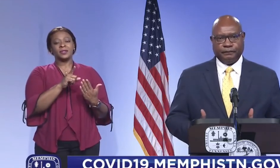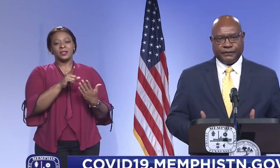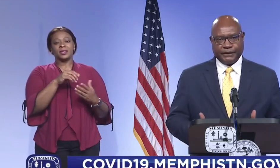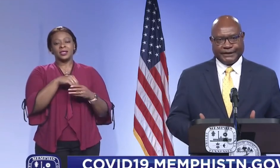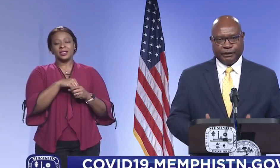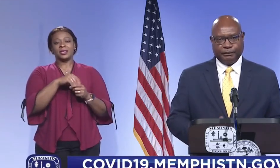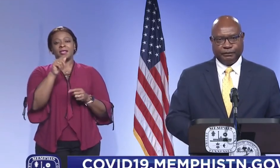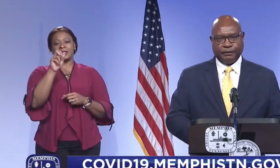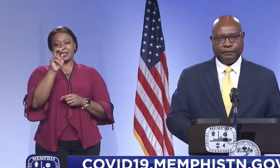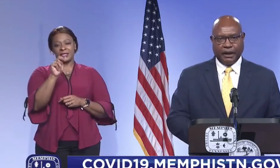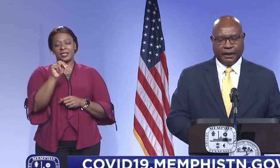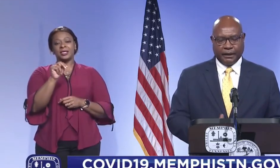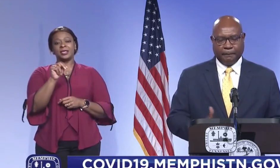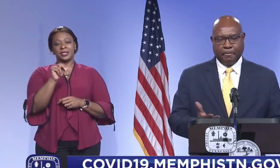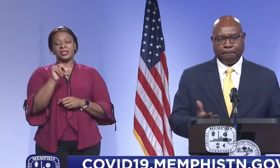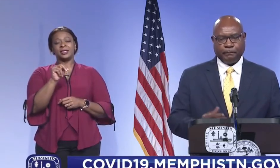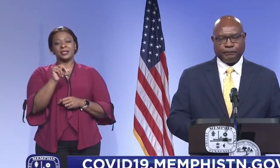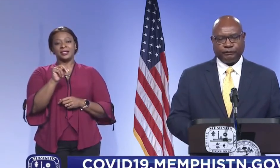Tennessee